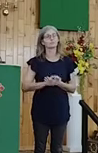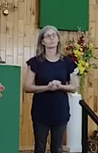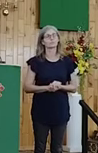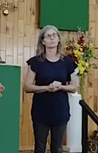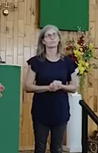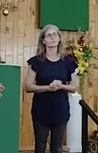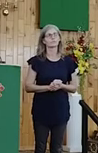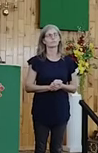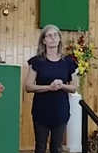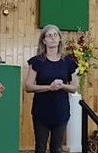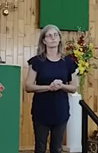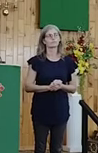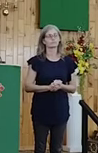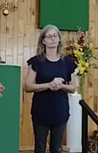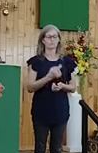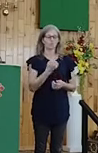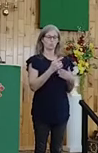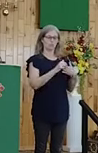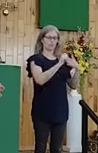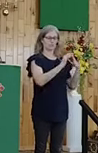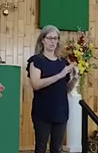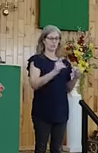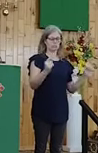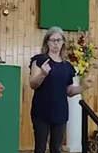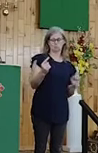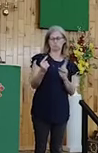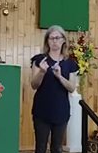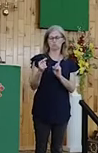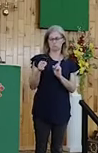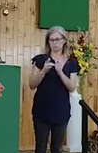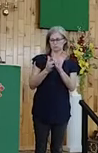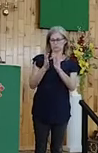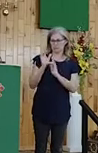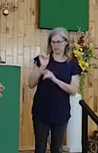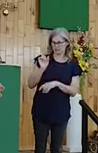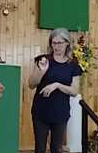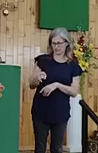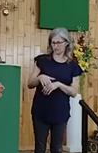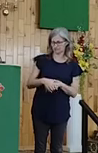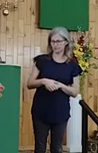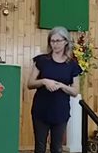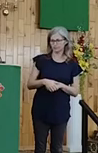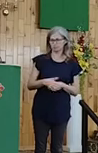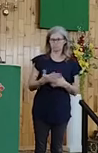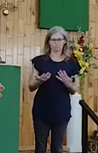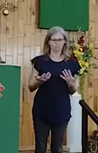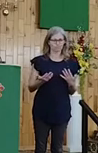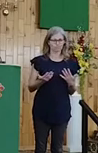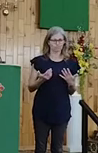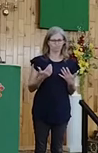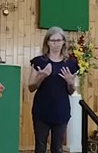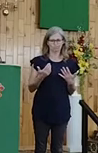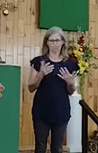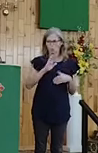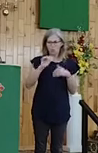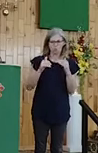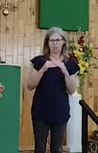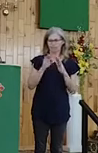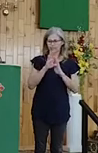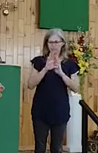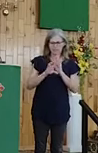One of the scribes came to Jesus and asked him, "Which is the first of all